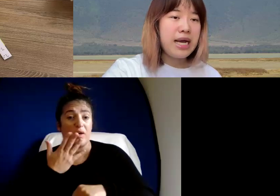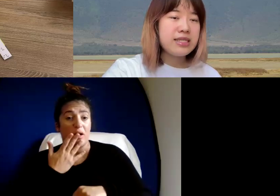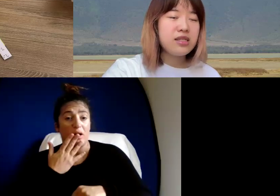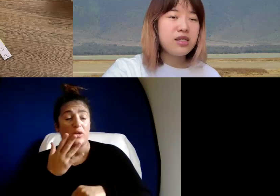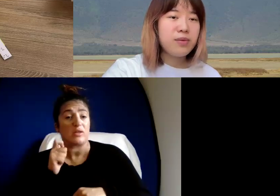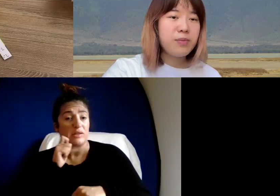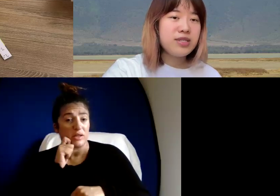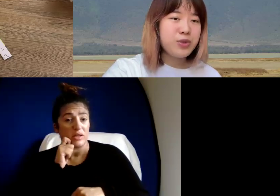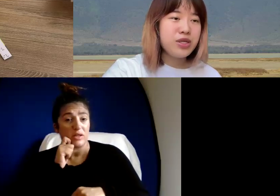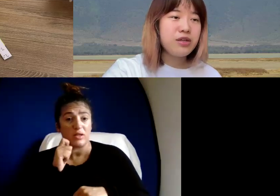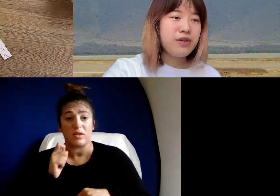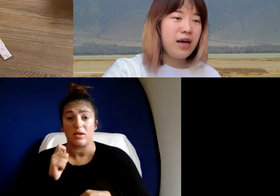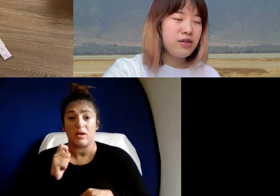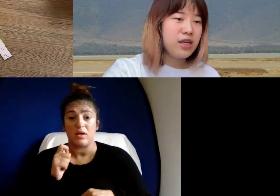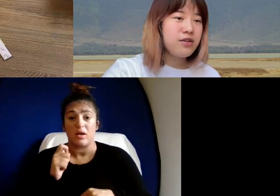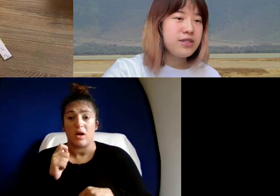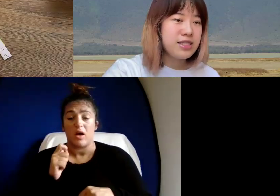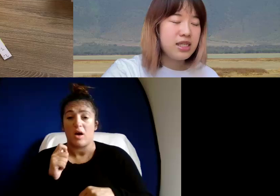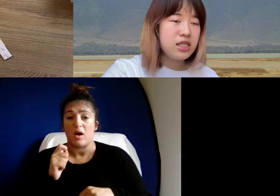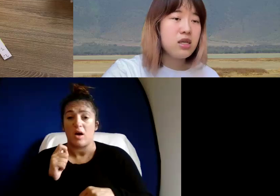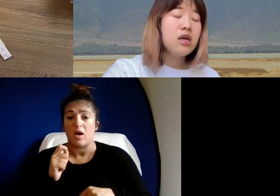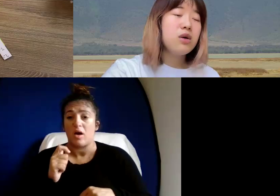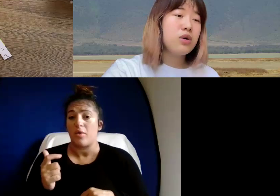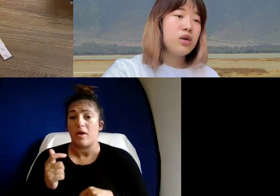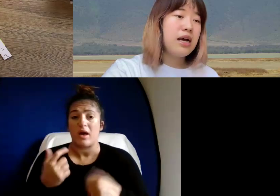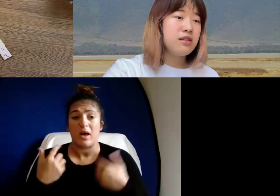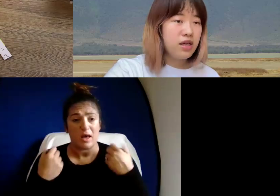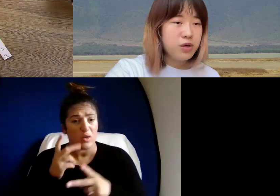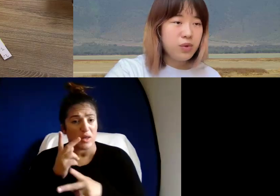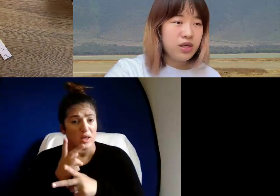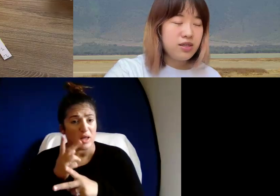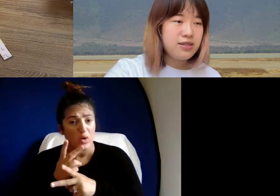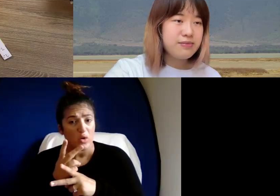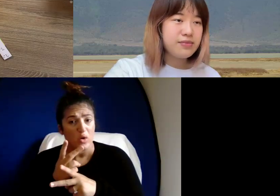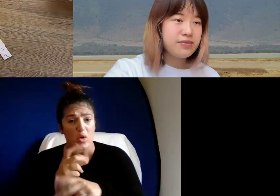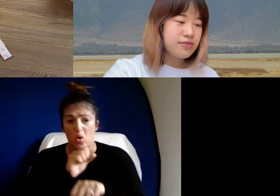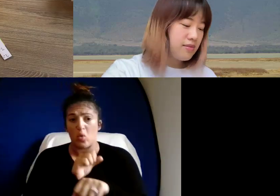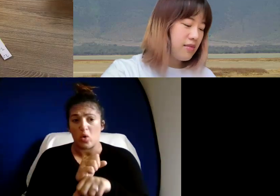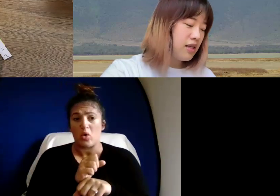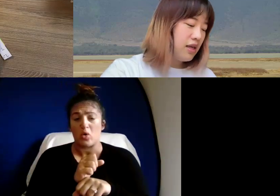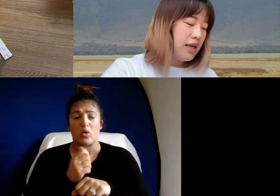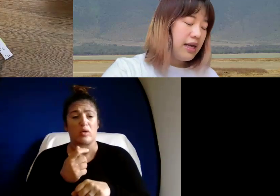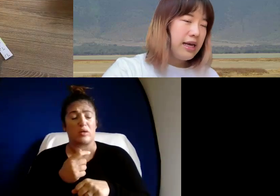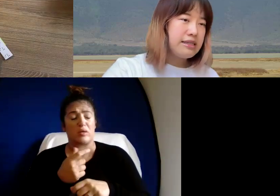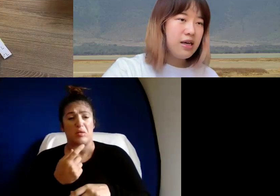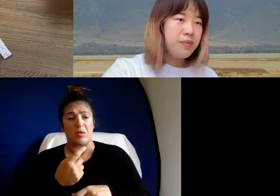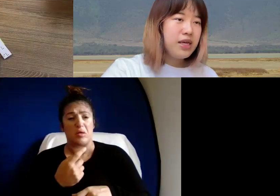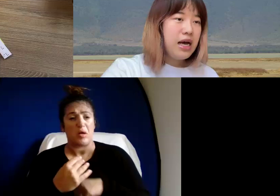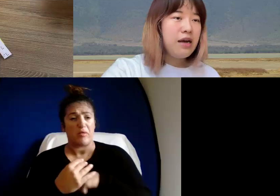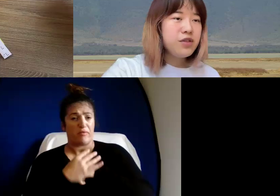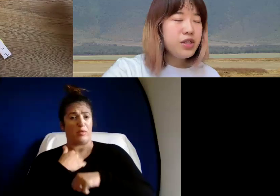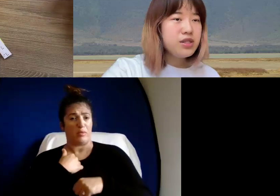positively impacted their perception of healthcare facilities or healthcare workers.